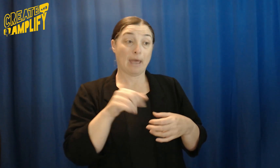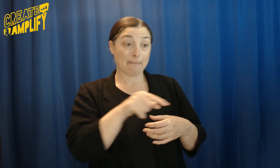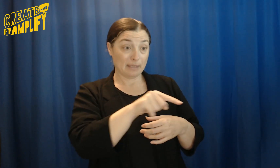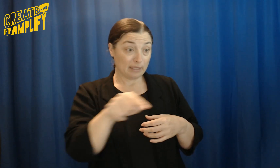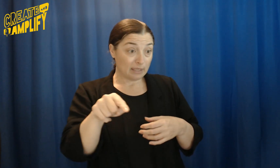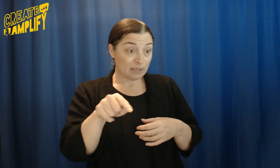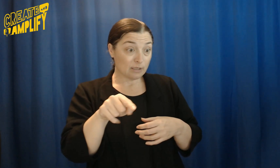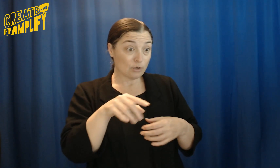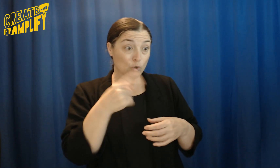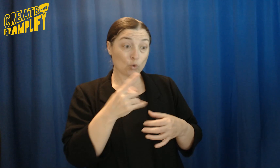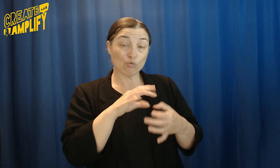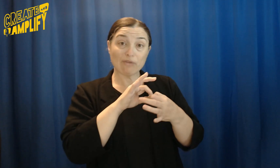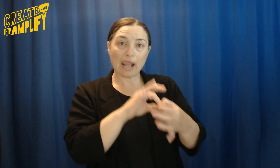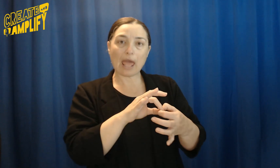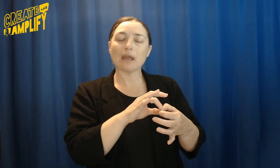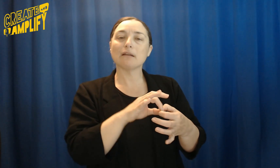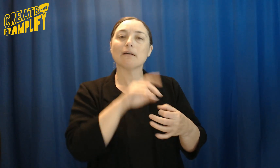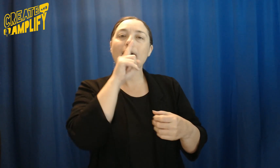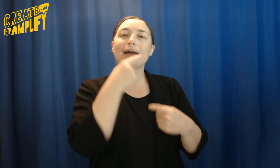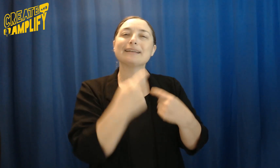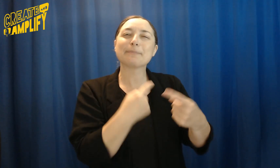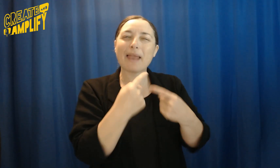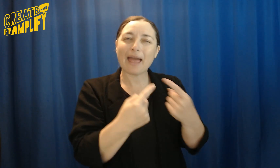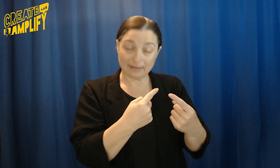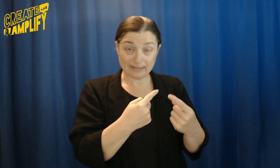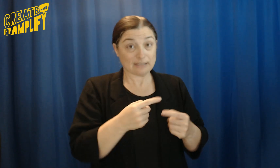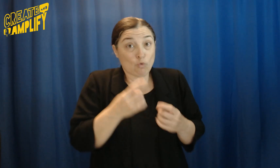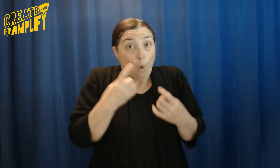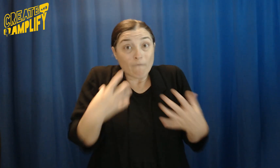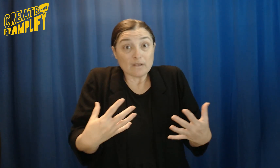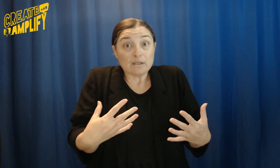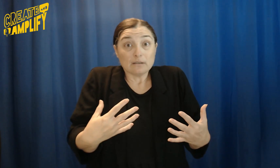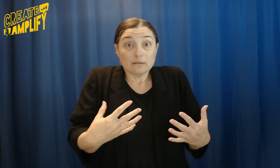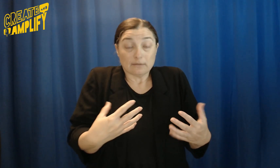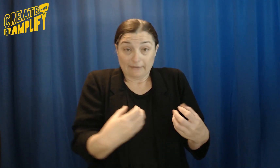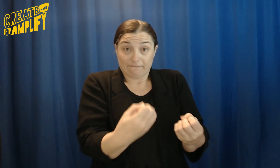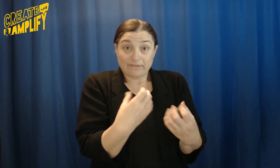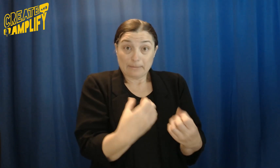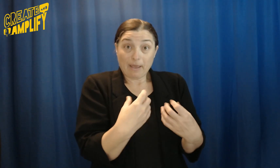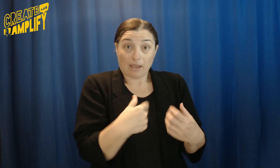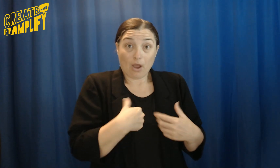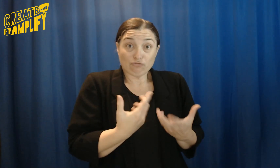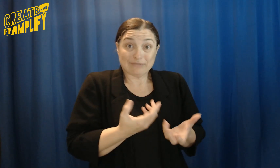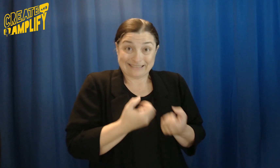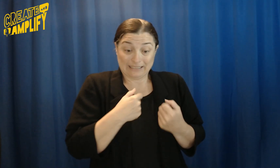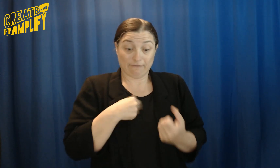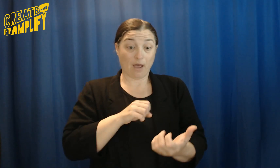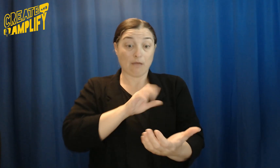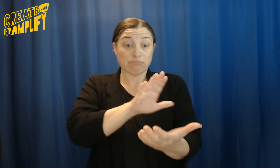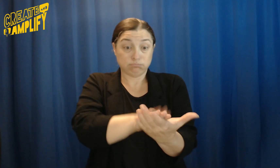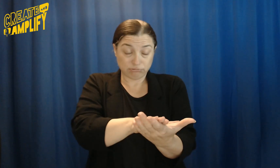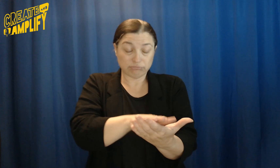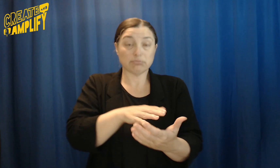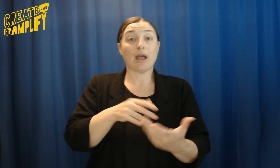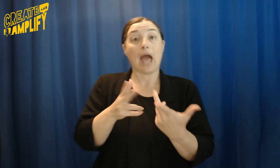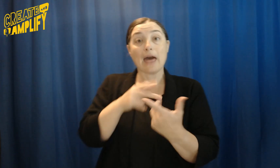of feedback I get on anything I put out is, oh, I'm so relieved to have the words for that. And as a reader, I experience that a lot